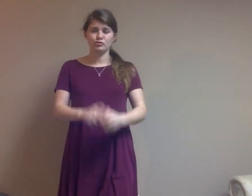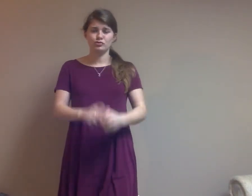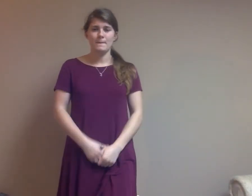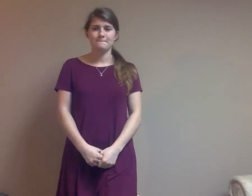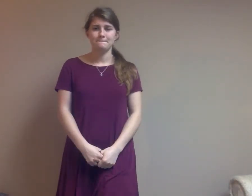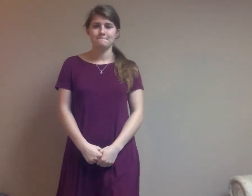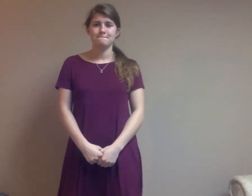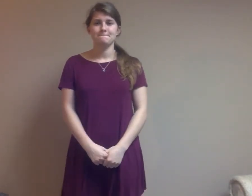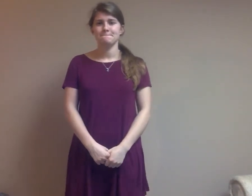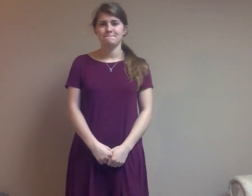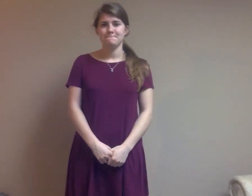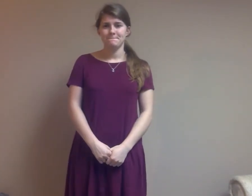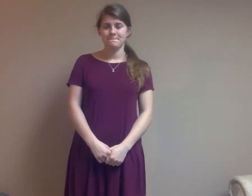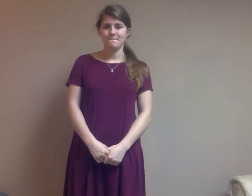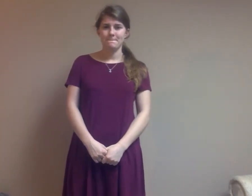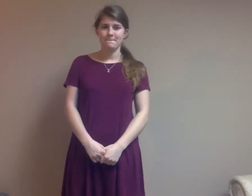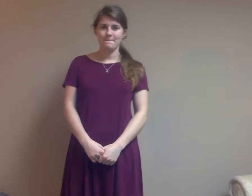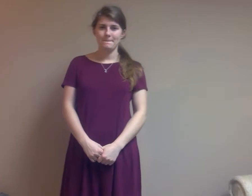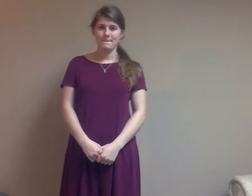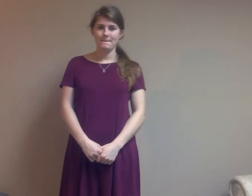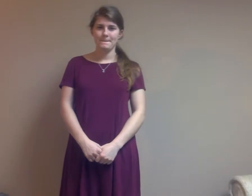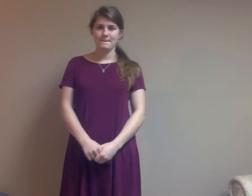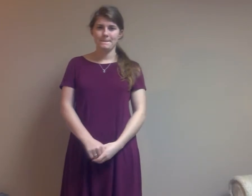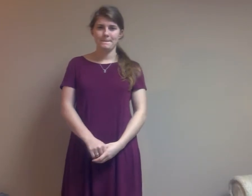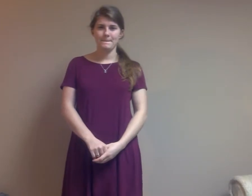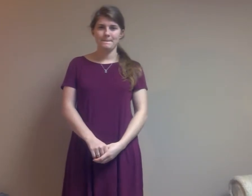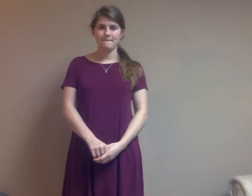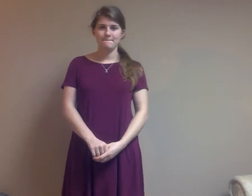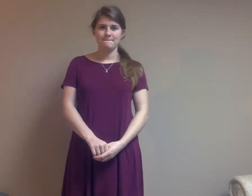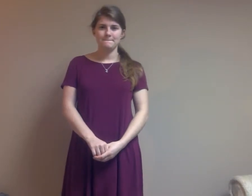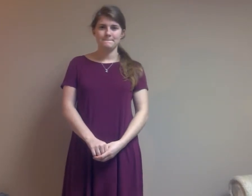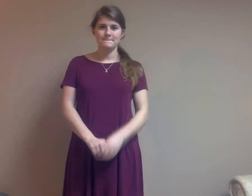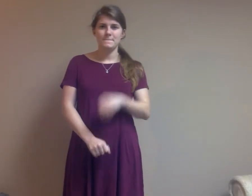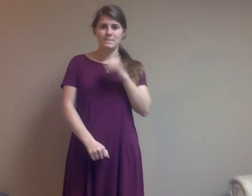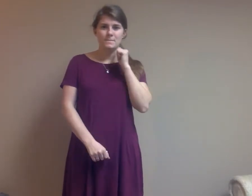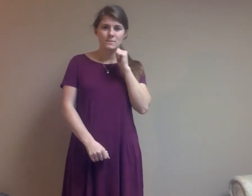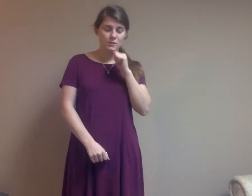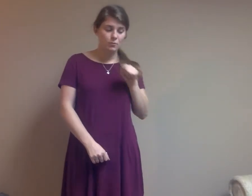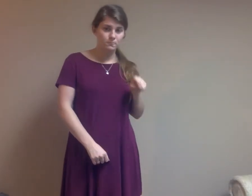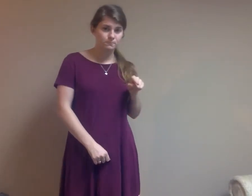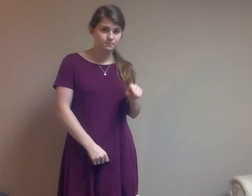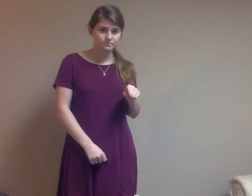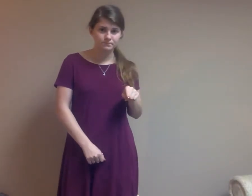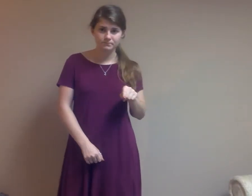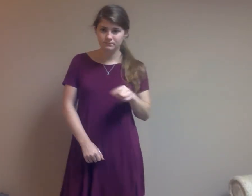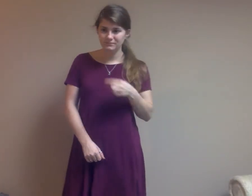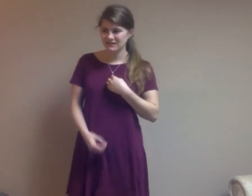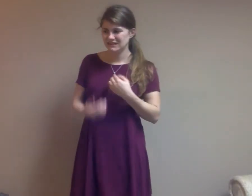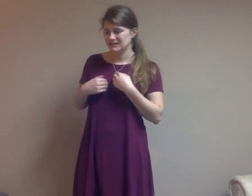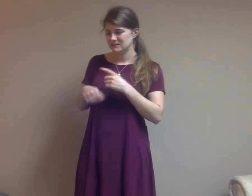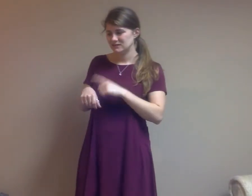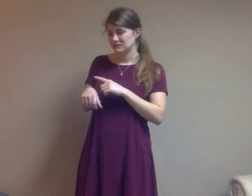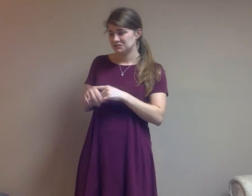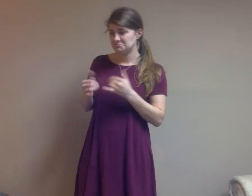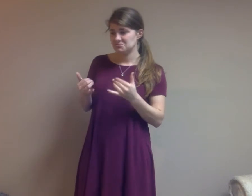Here all the time now, and it's like home from home, really. What's the worst bit about it, or